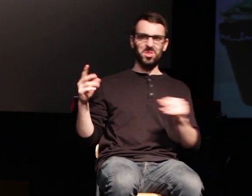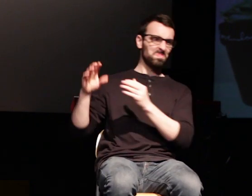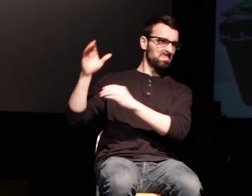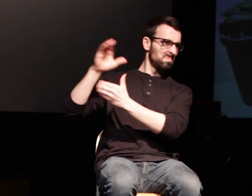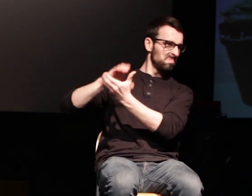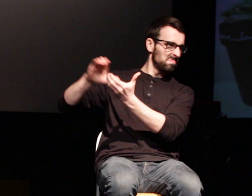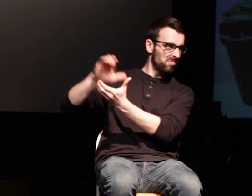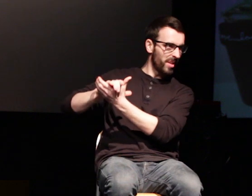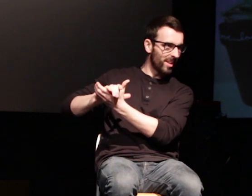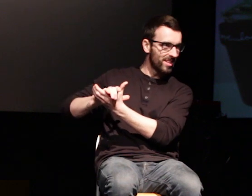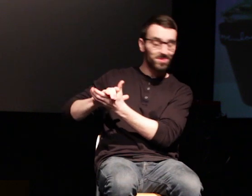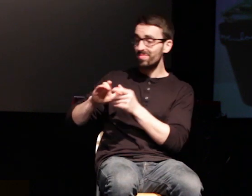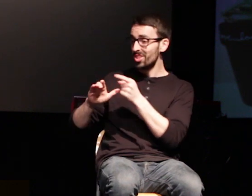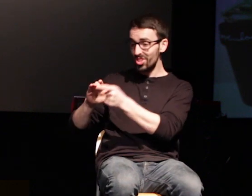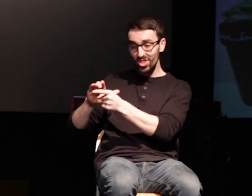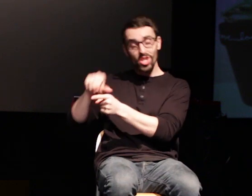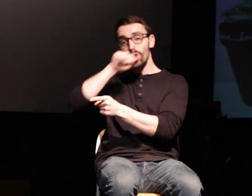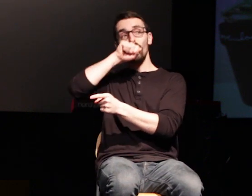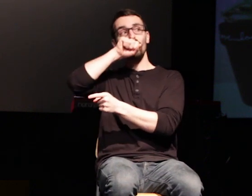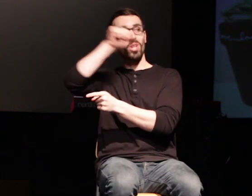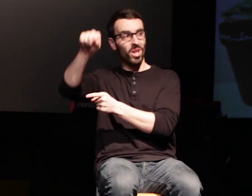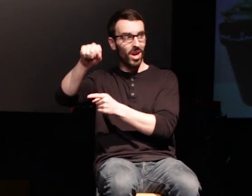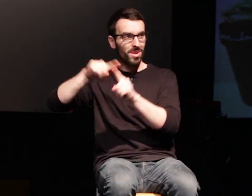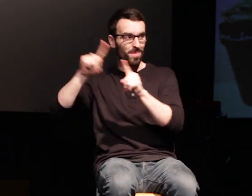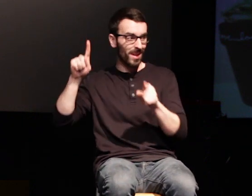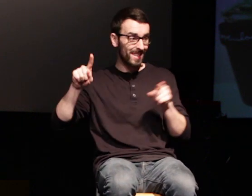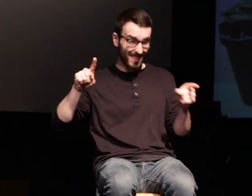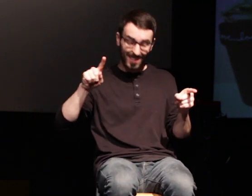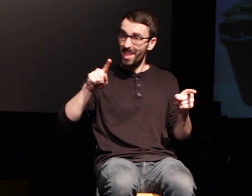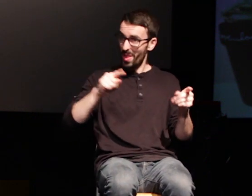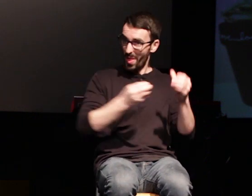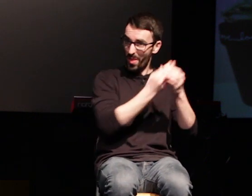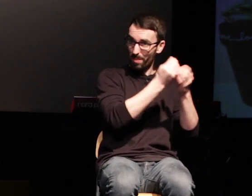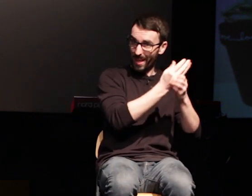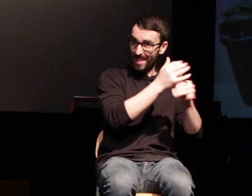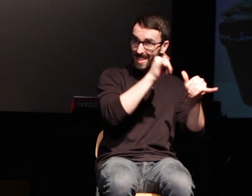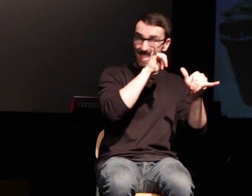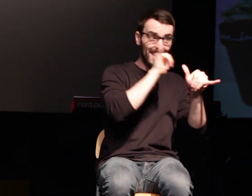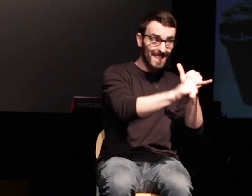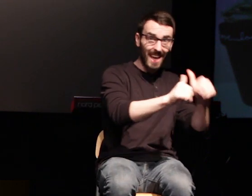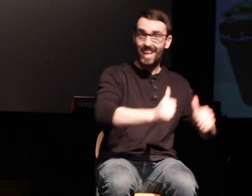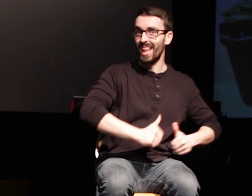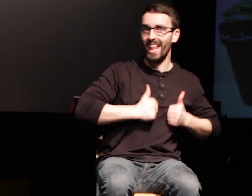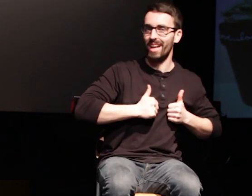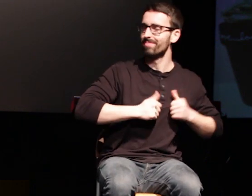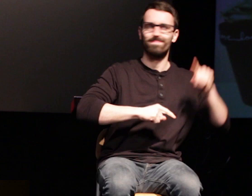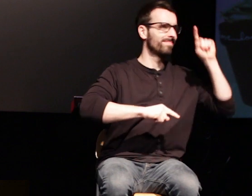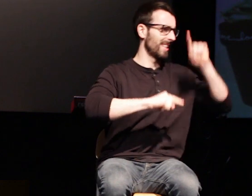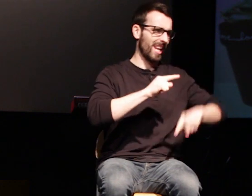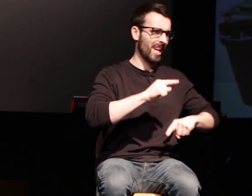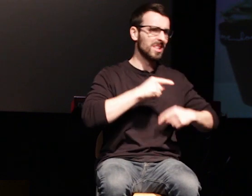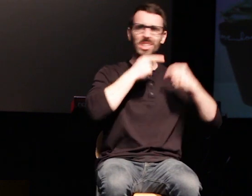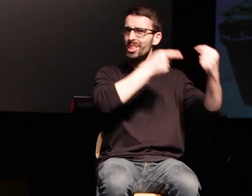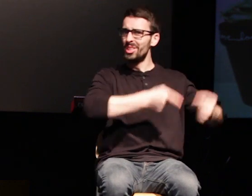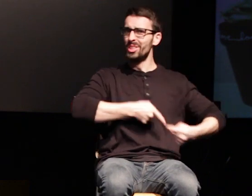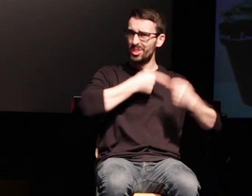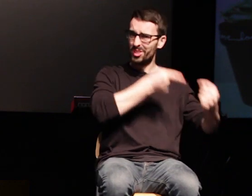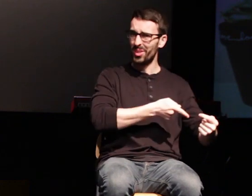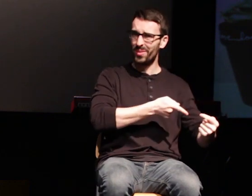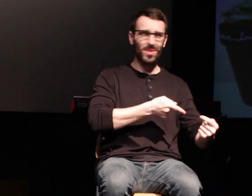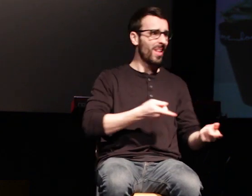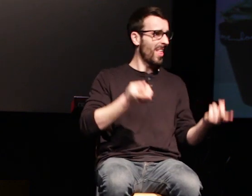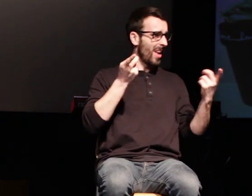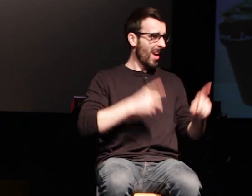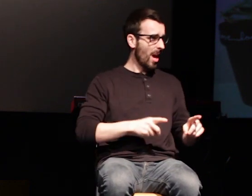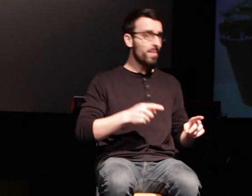loves these, but she can't keep them alive. So we try really hard. And personally, it's a problem that I like having in our house because I don't